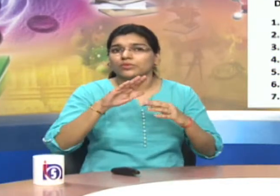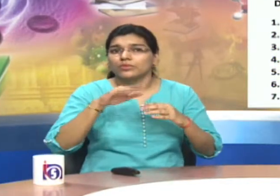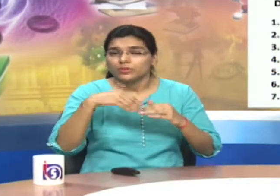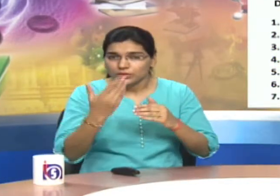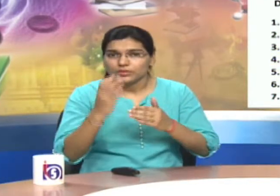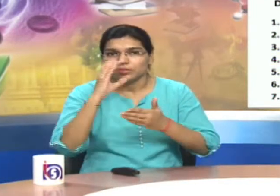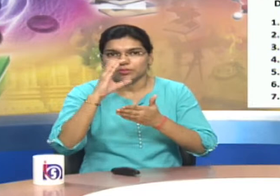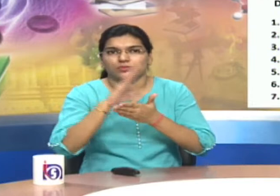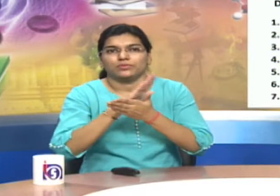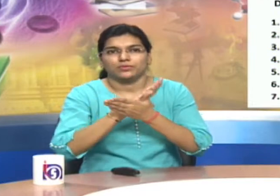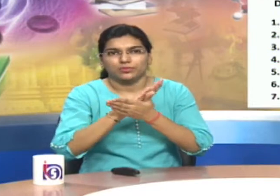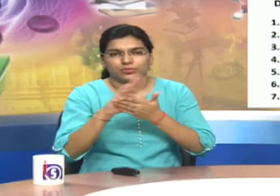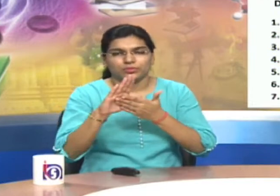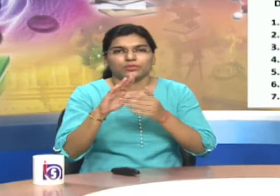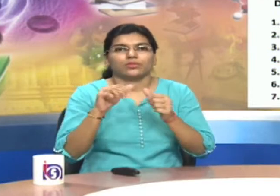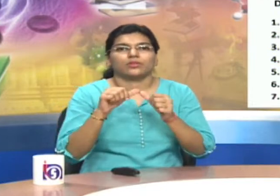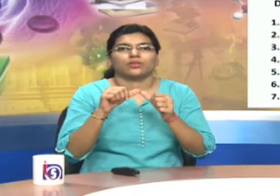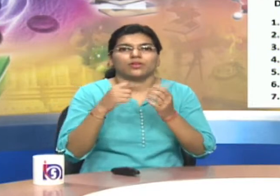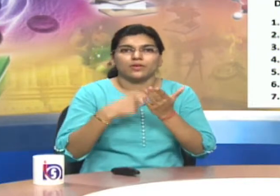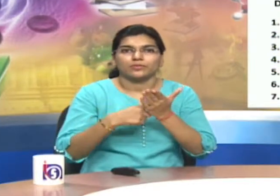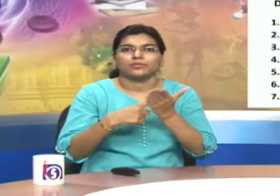FLOW, flow chart.